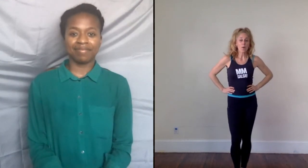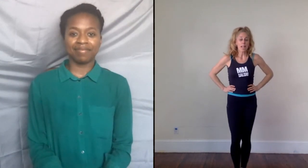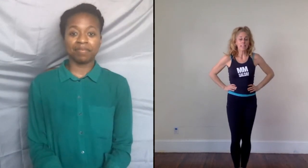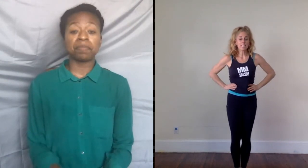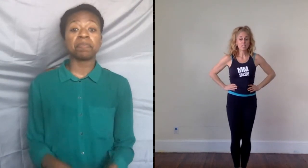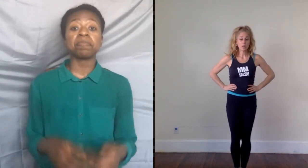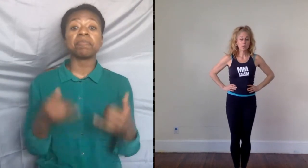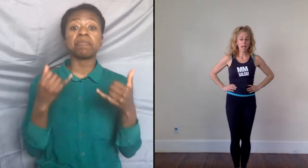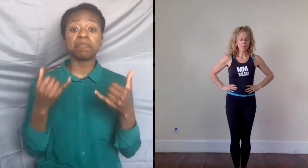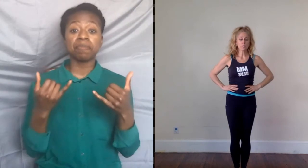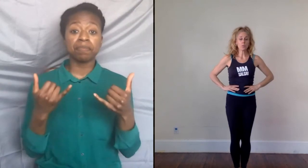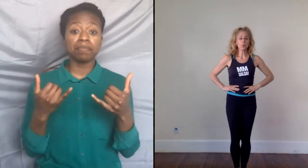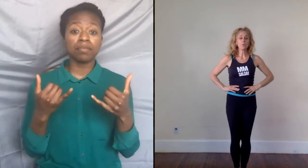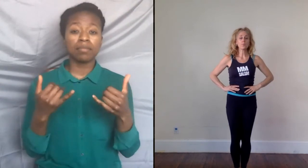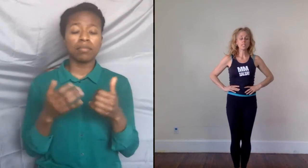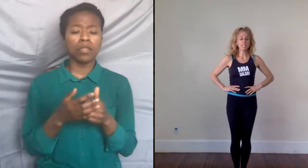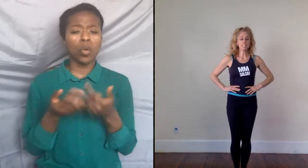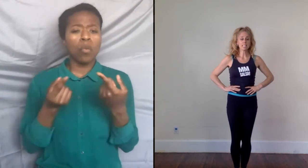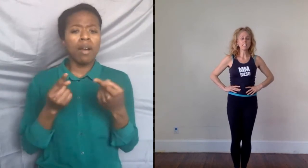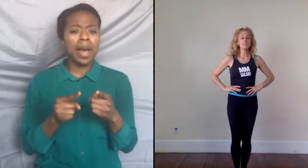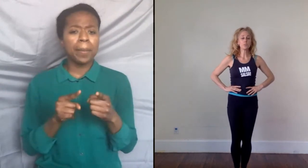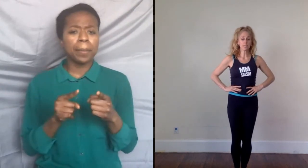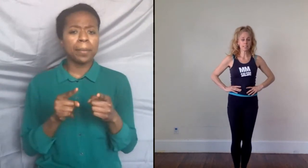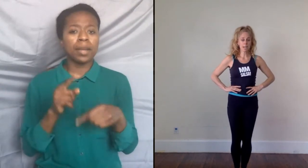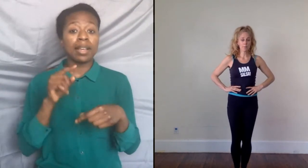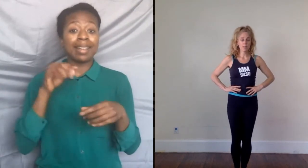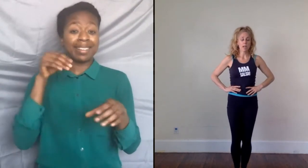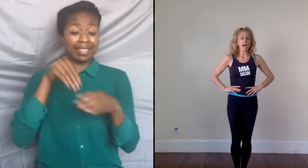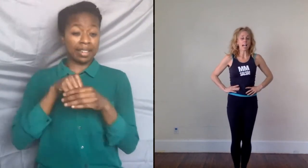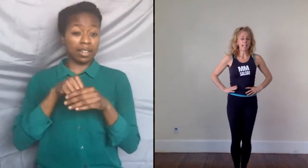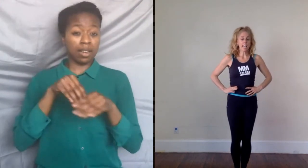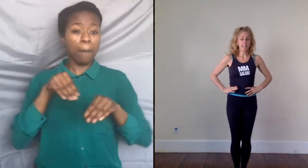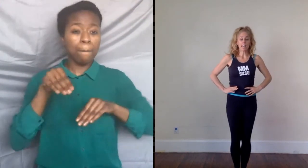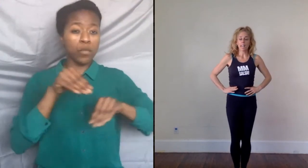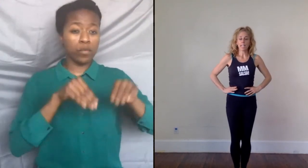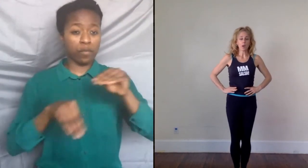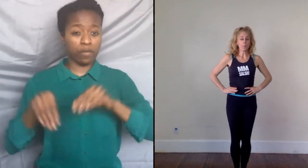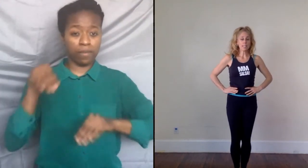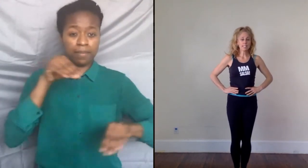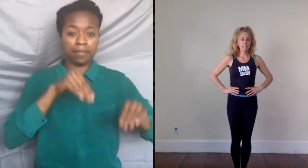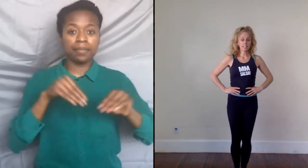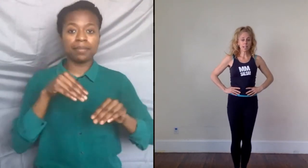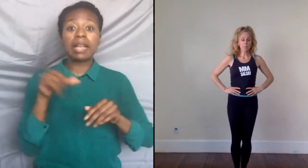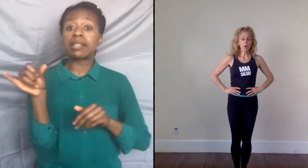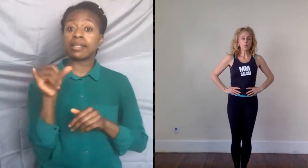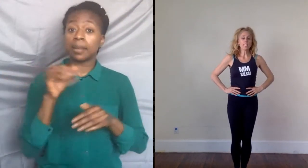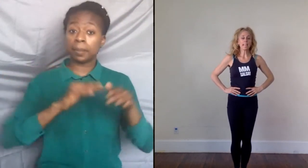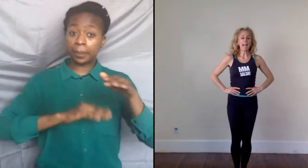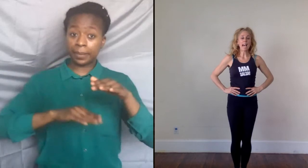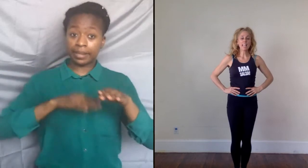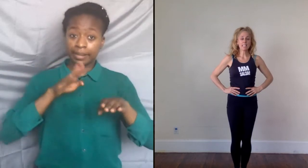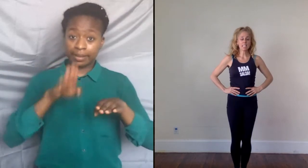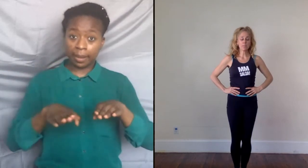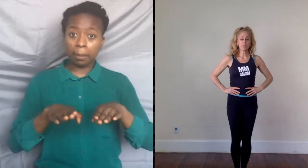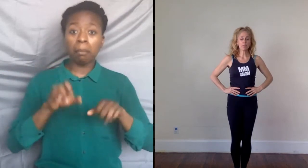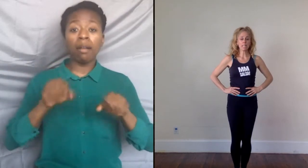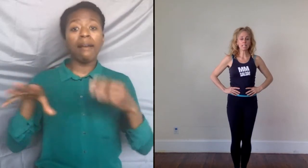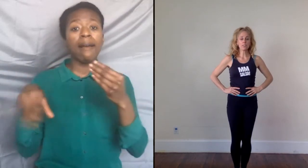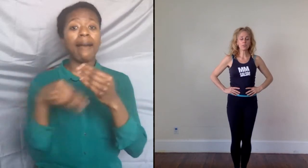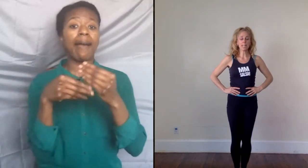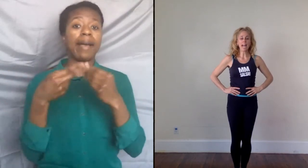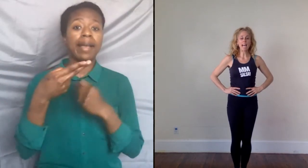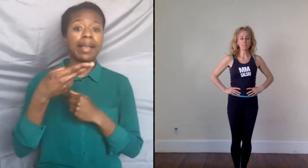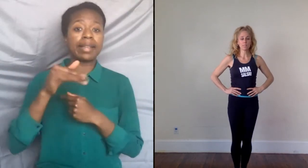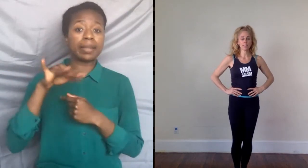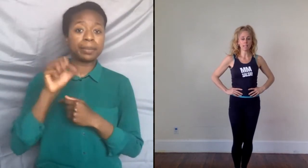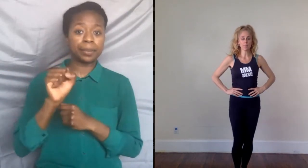Now, let's look at what happens when we put this into a step. Again, like our basic step, we can add the hip movement into